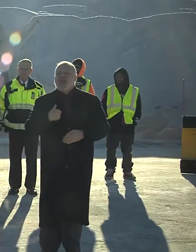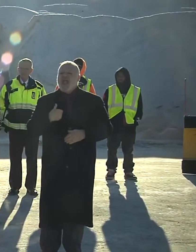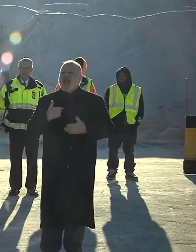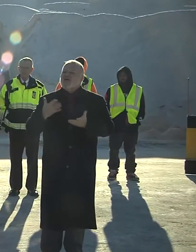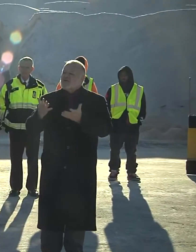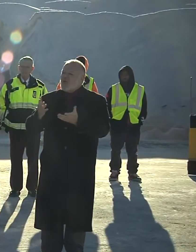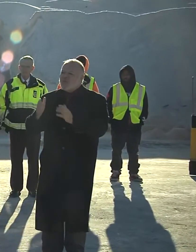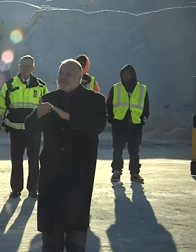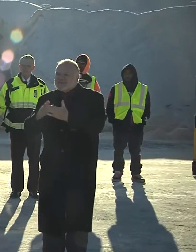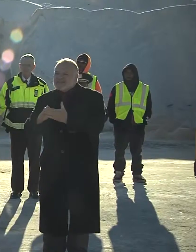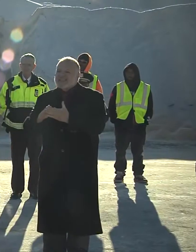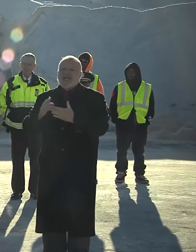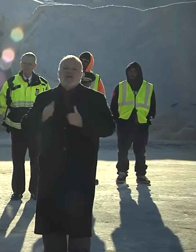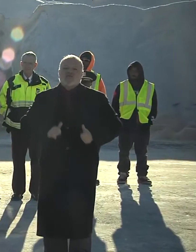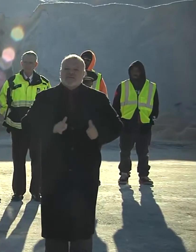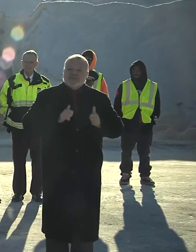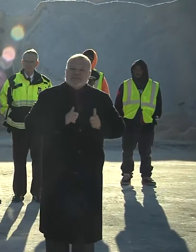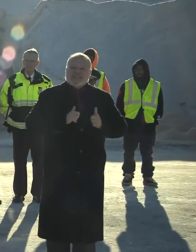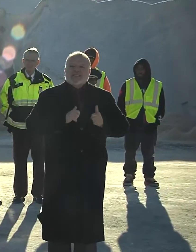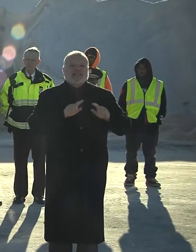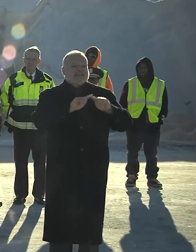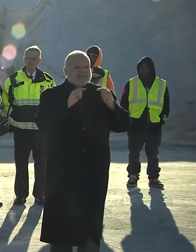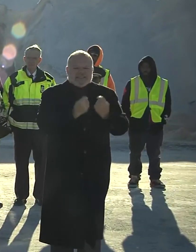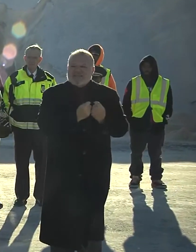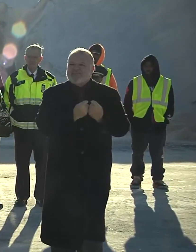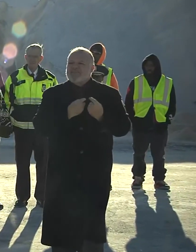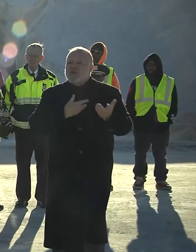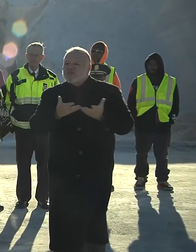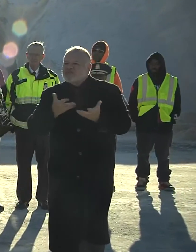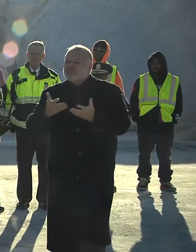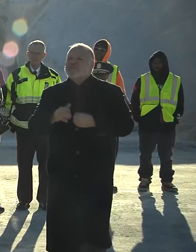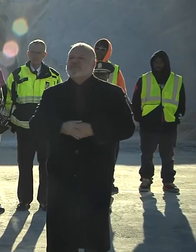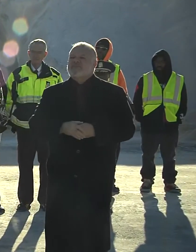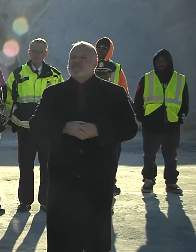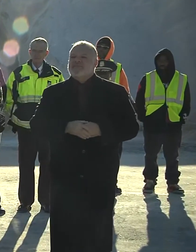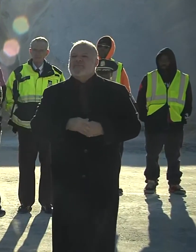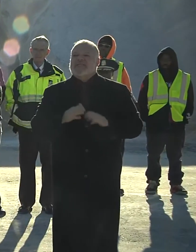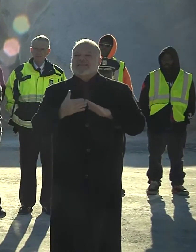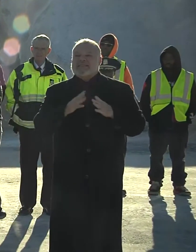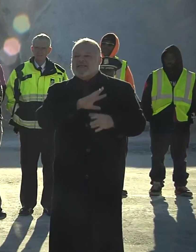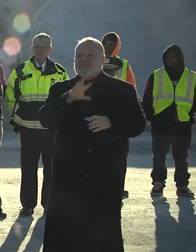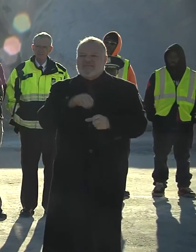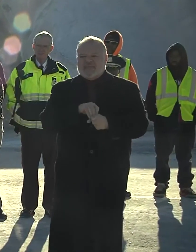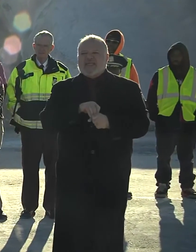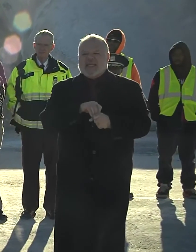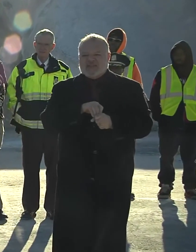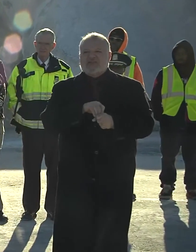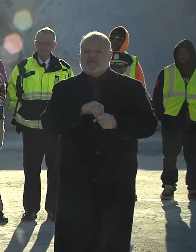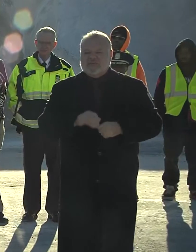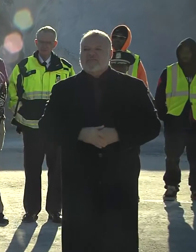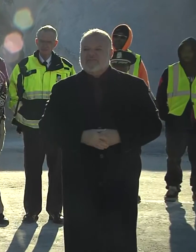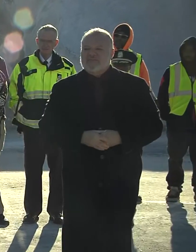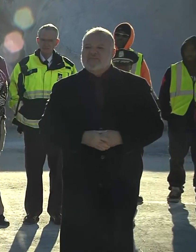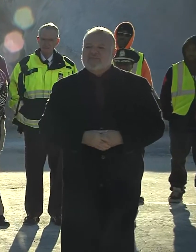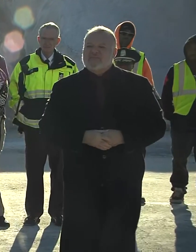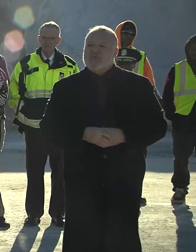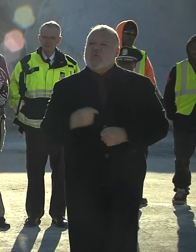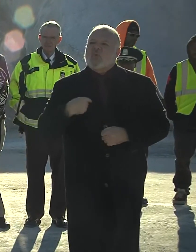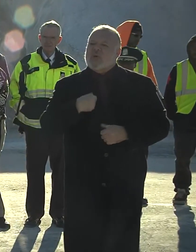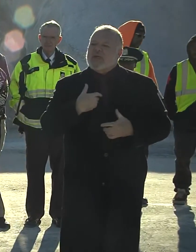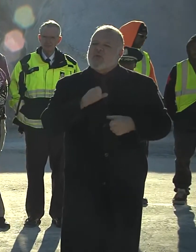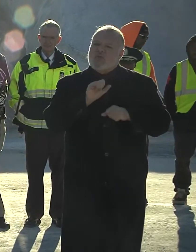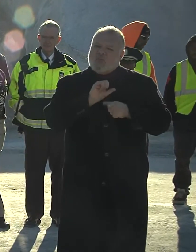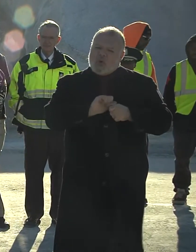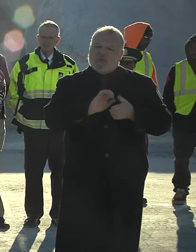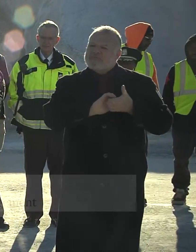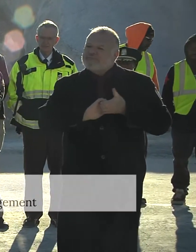alongside my team at the city's Community Engagement Cabinet. Our department collaborates with city and community partners by working together.